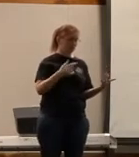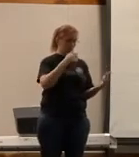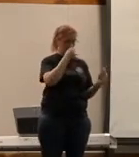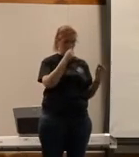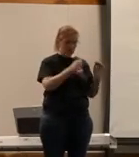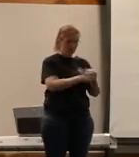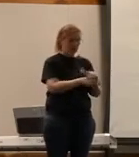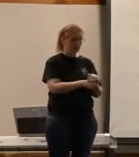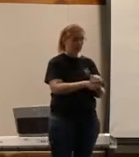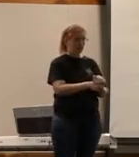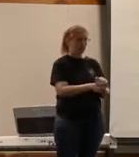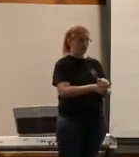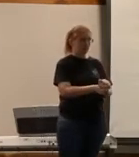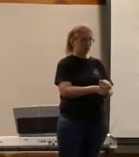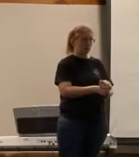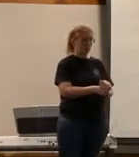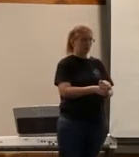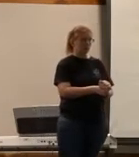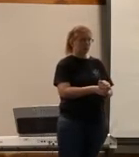hiding.